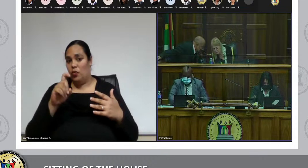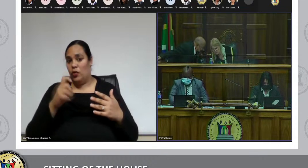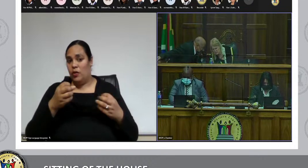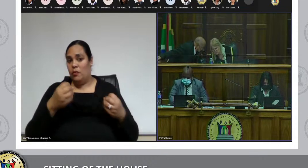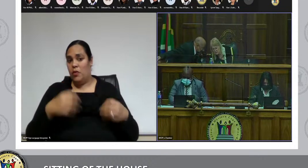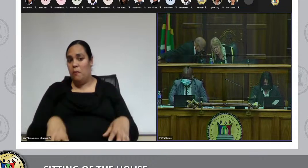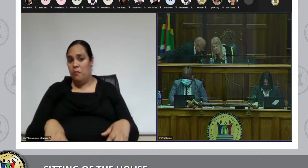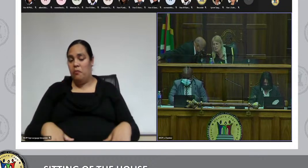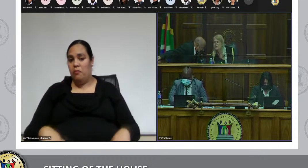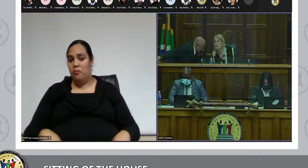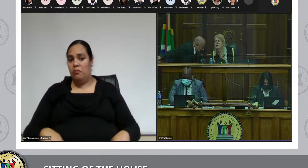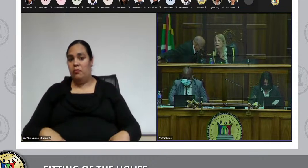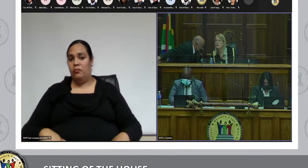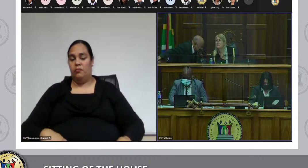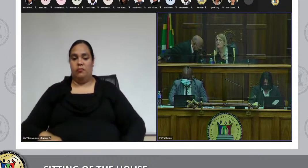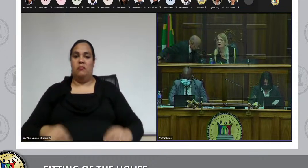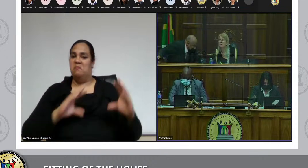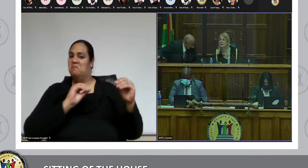away.